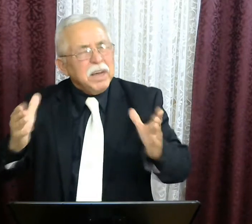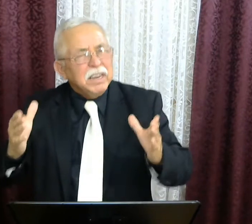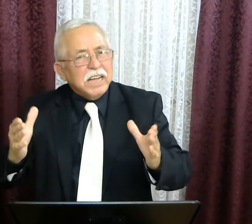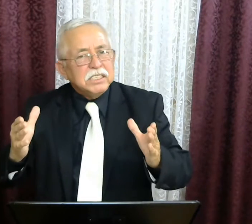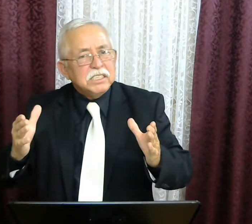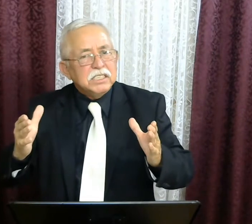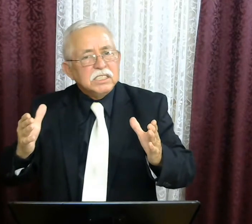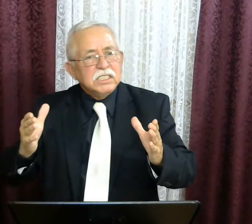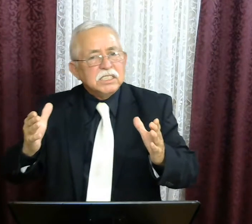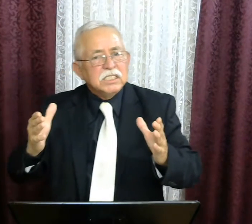Meekness.